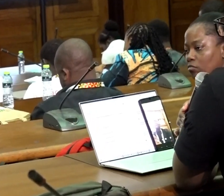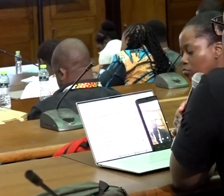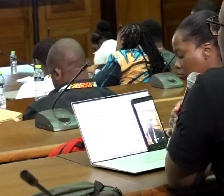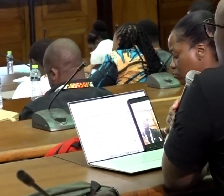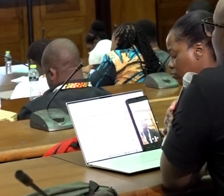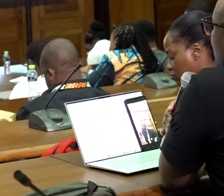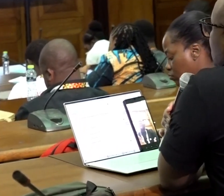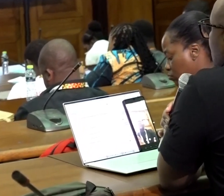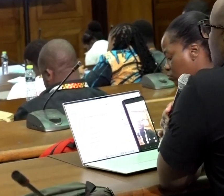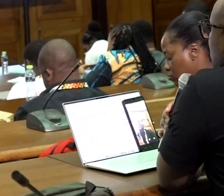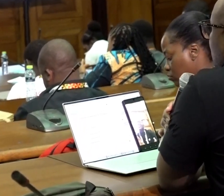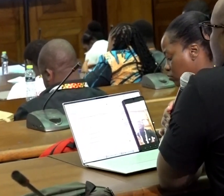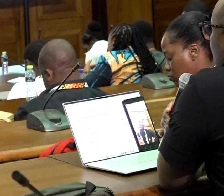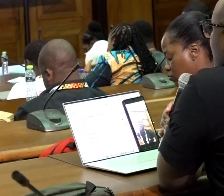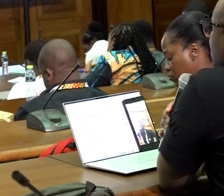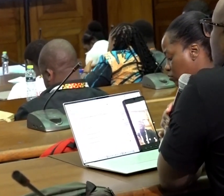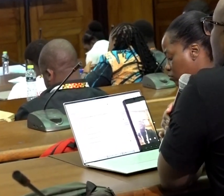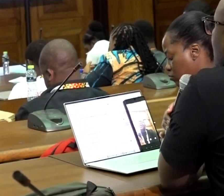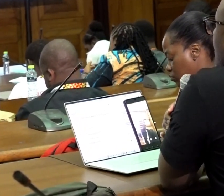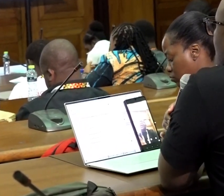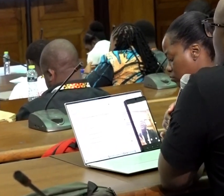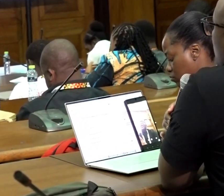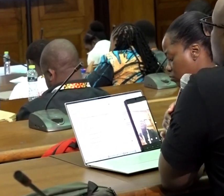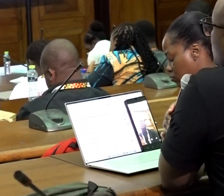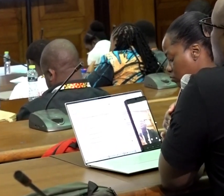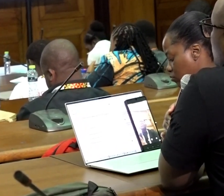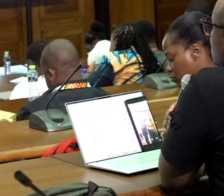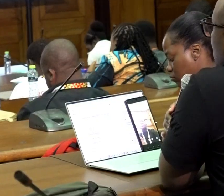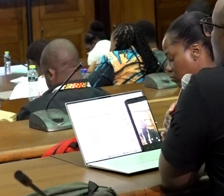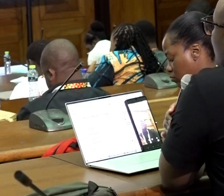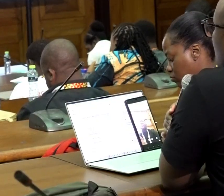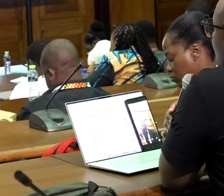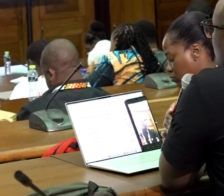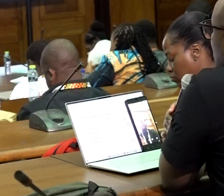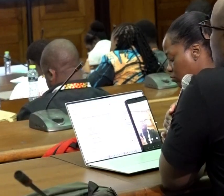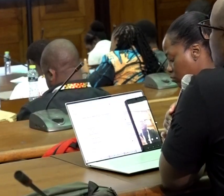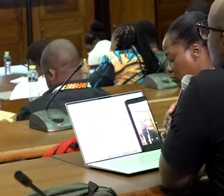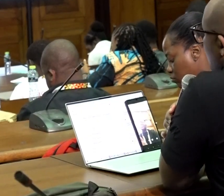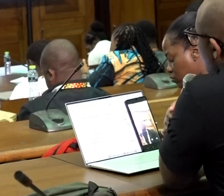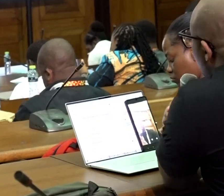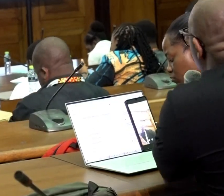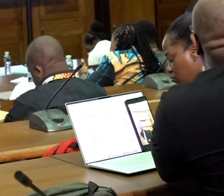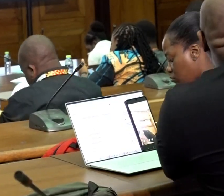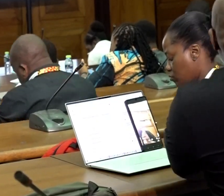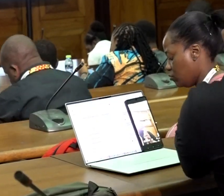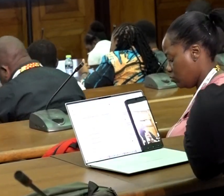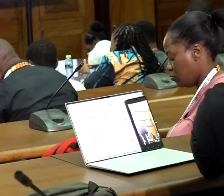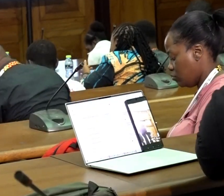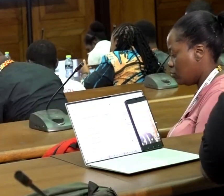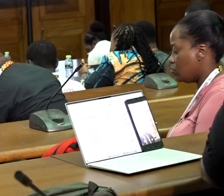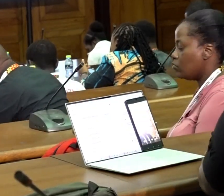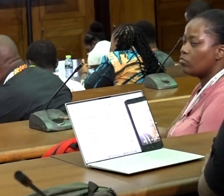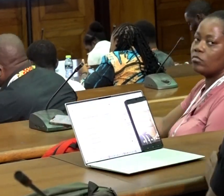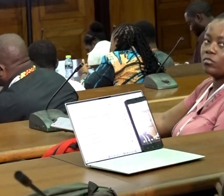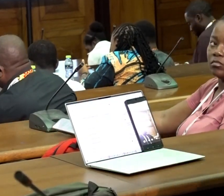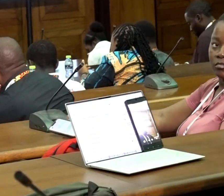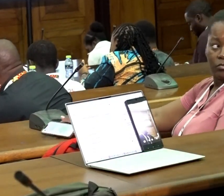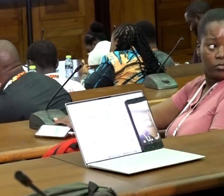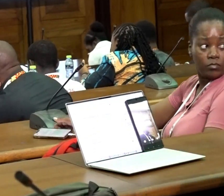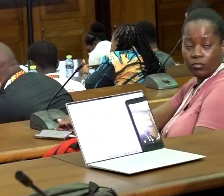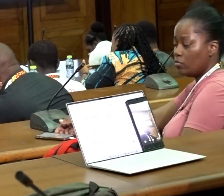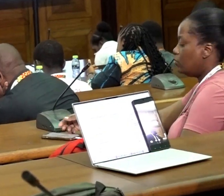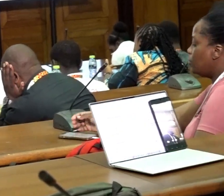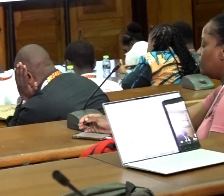trampling upon their confidentiality, privacy, and also those kind of protections. Thank you. Over. All